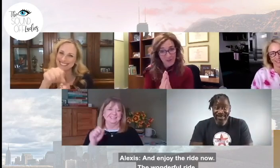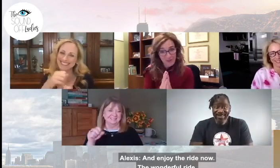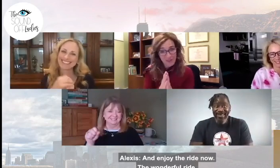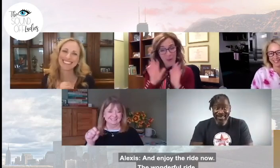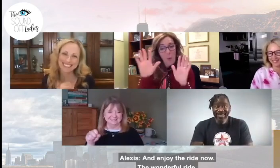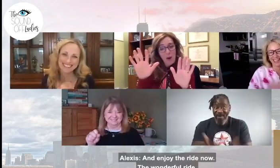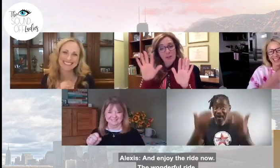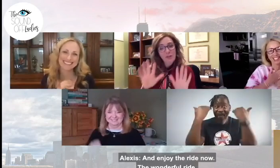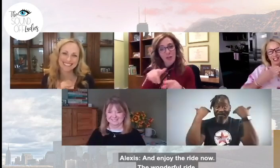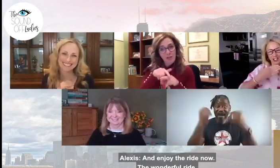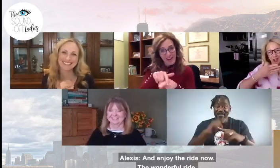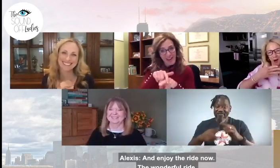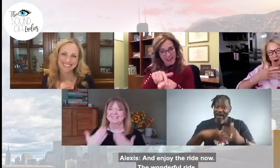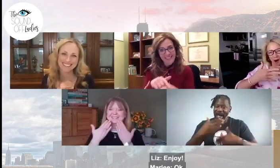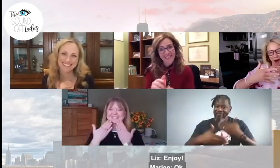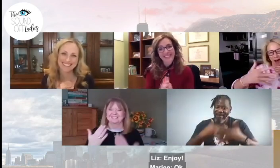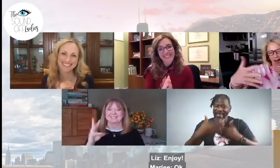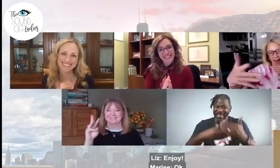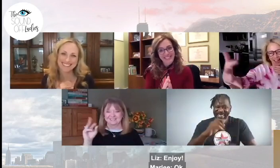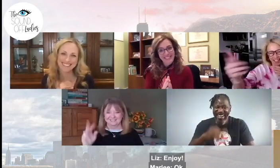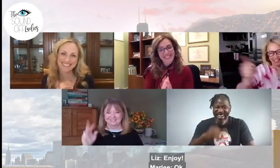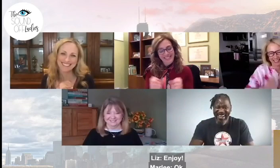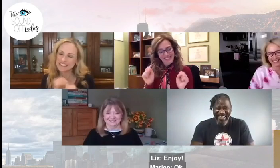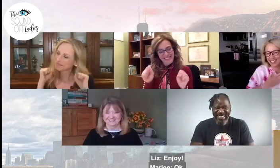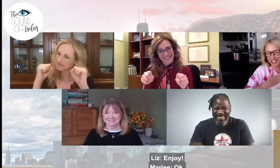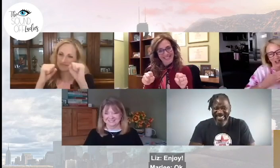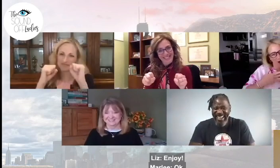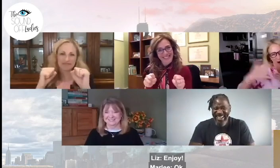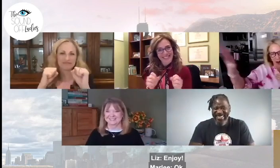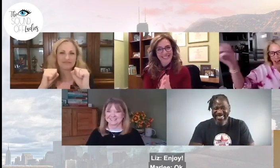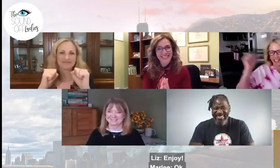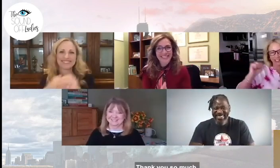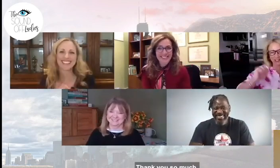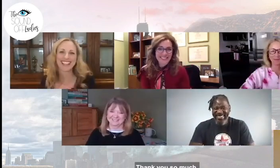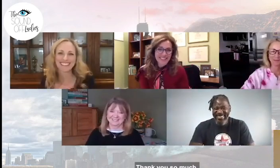And enjoy the ride now, the wonderful ride. Yes, and continue.